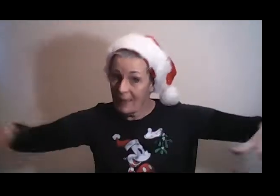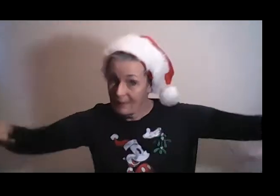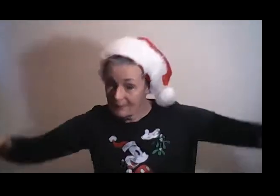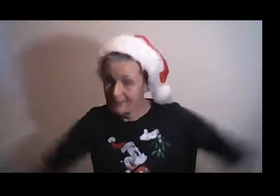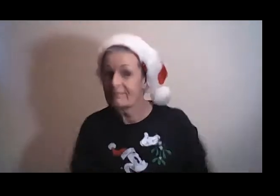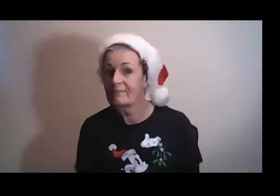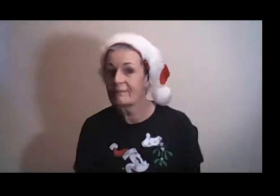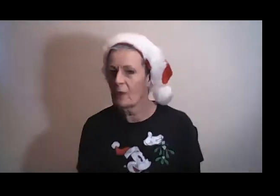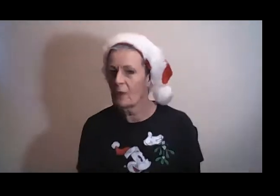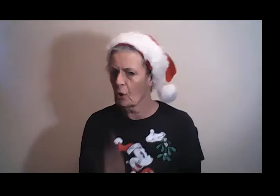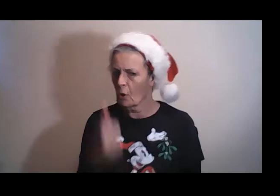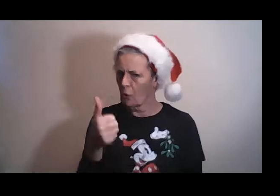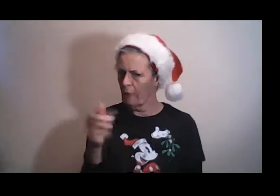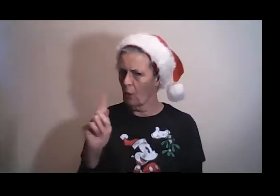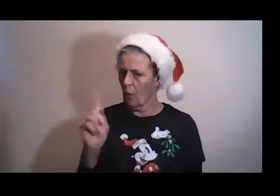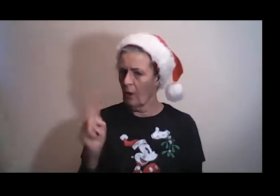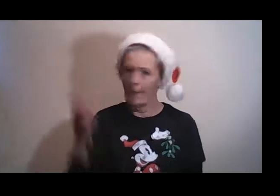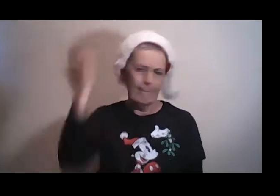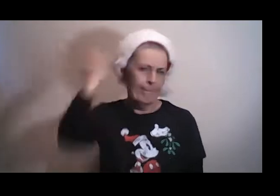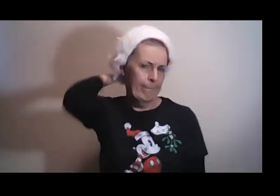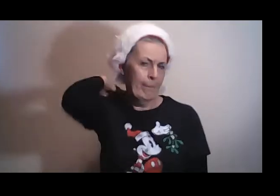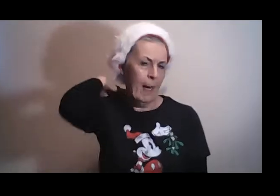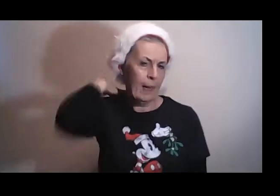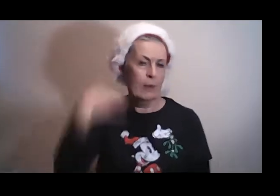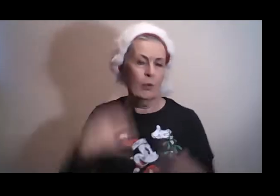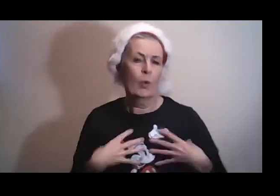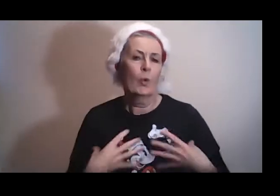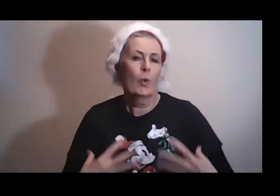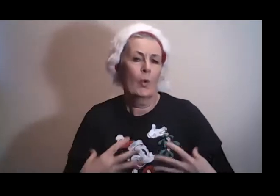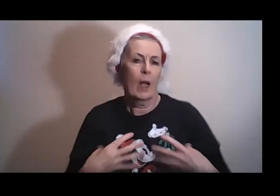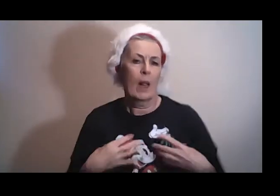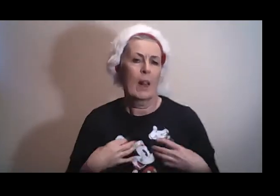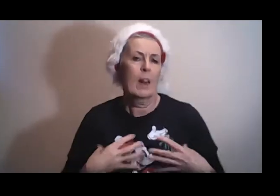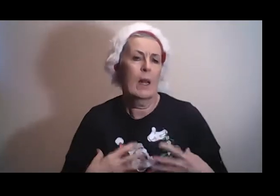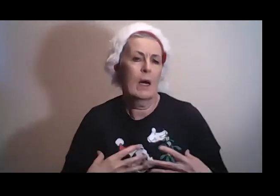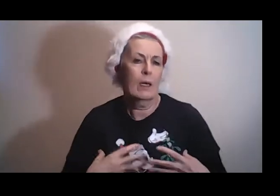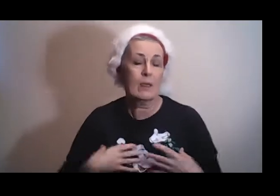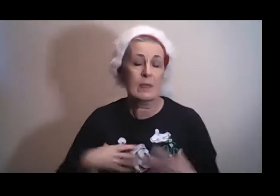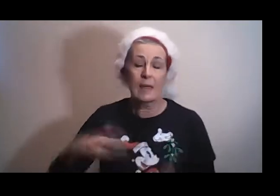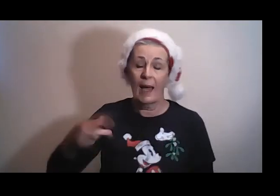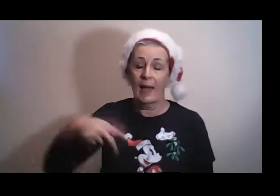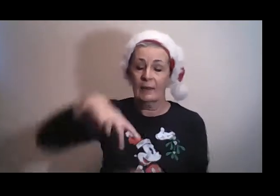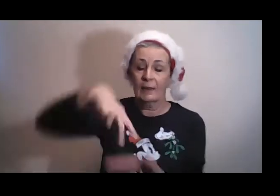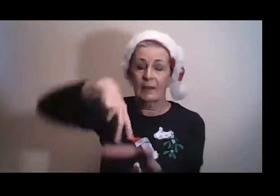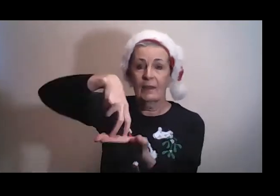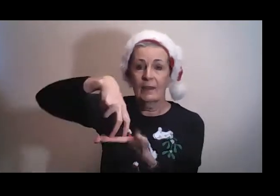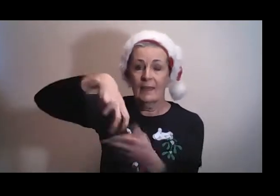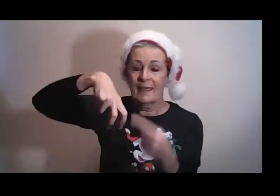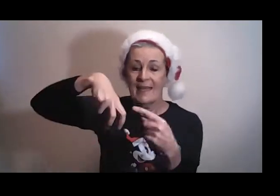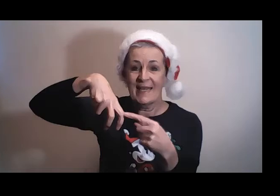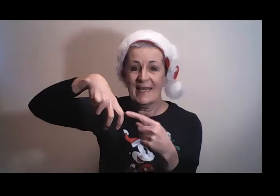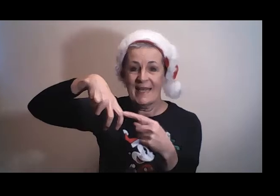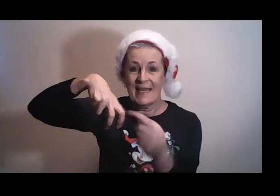for your back, your lungs, and also for your knees if you're doing sitting down. Okay, I'm going to do the standing